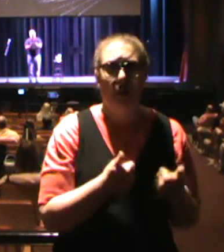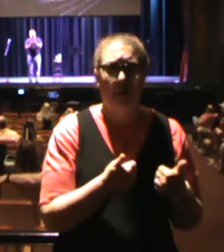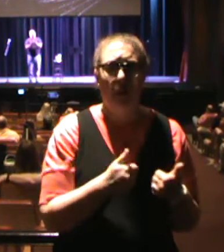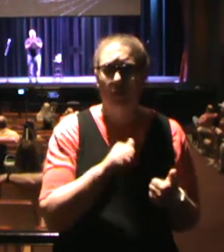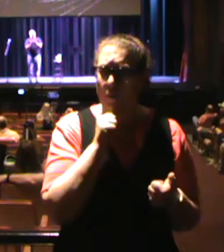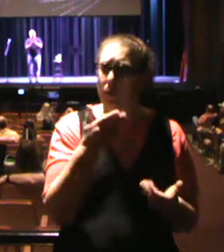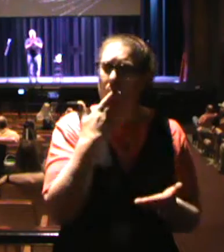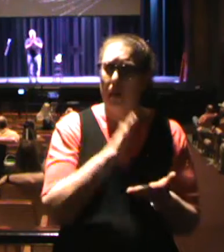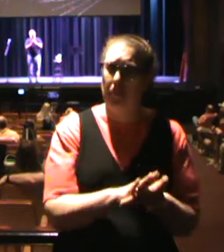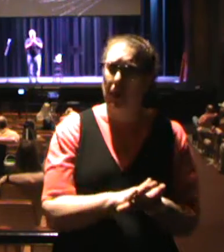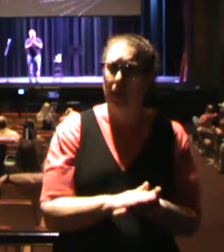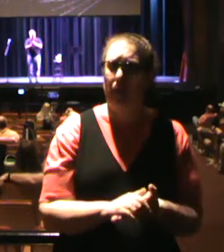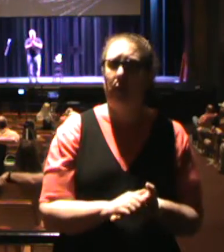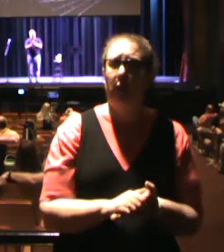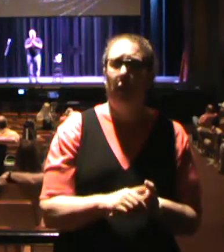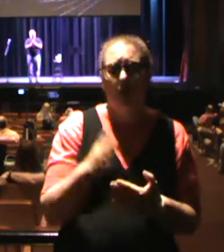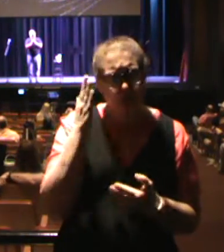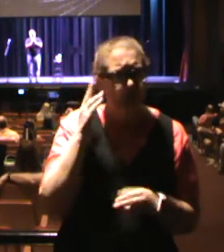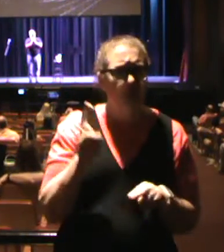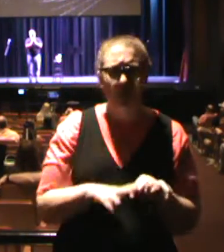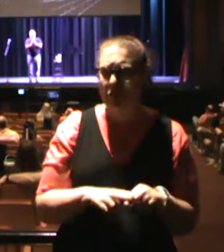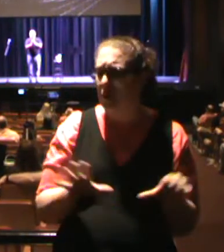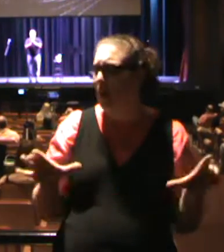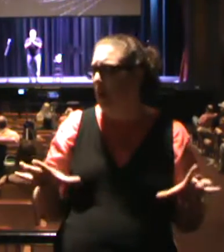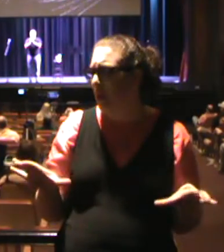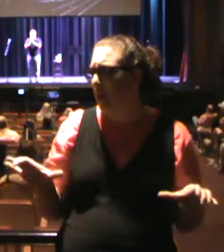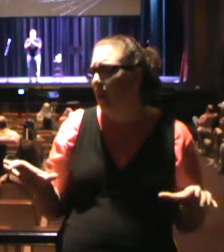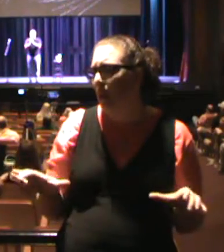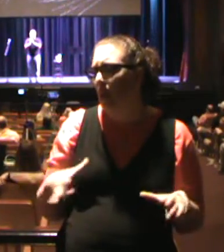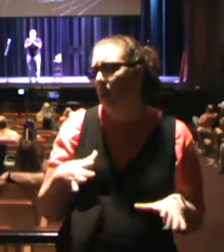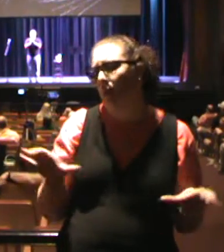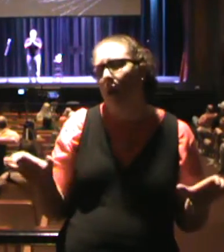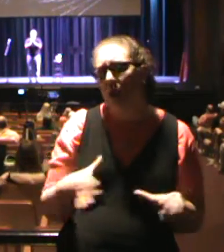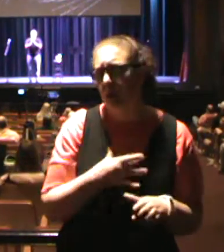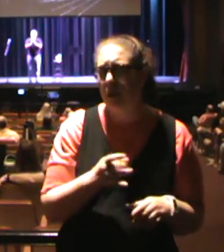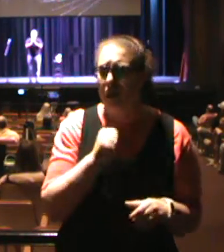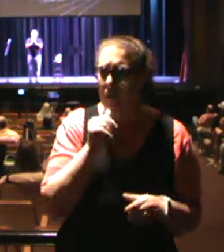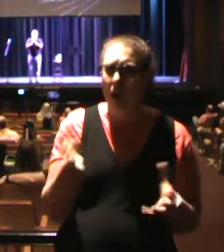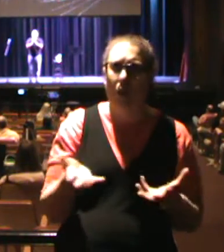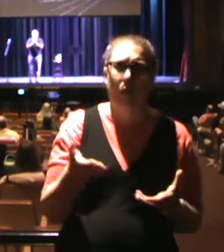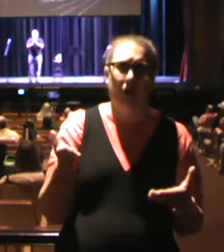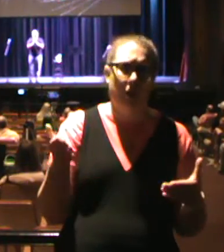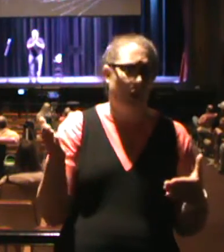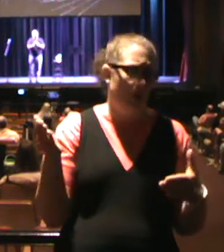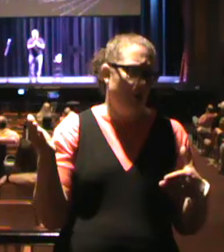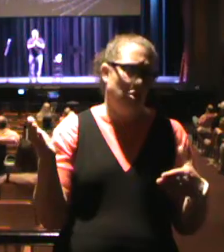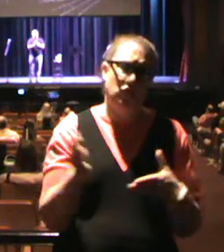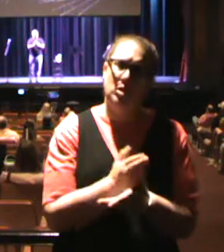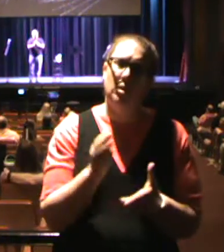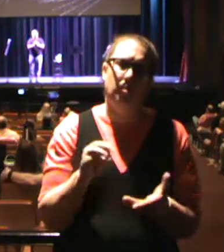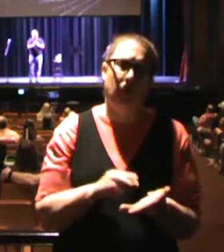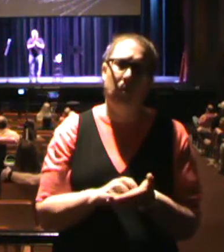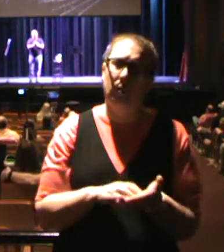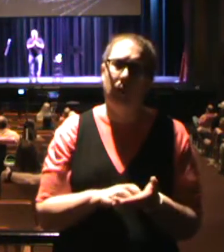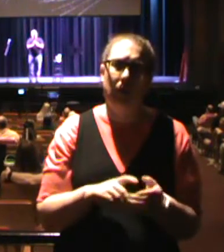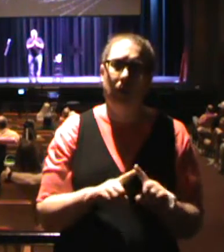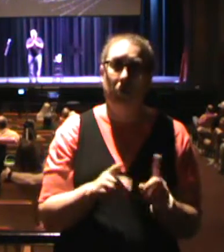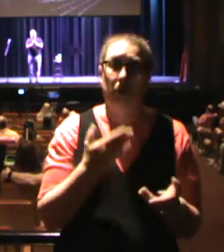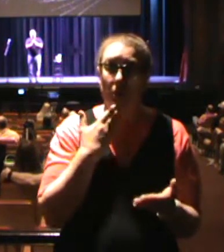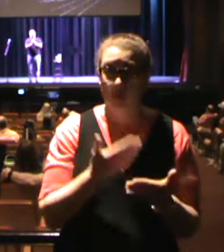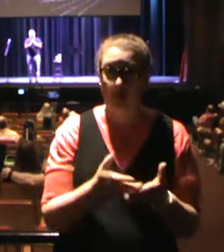sit there and we act like we don't want to tell people our shortcomings and our faults, but it's a good thing to have believers speaking to you in your life. You hear me?